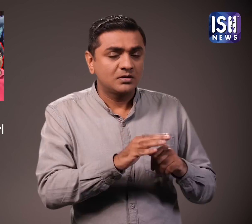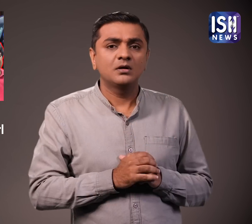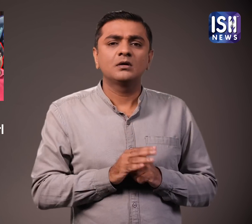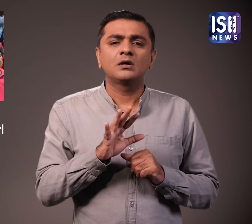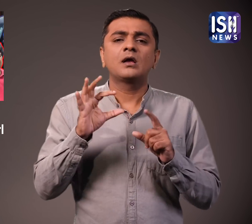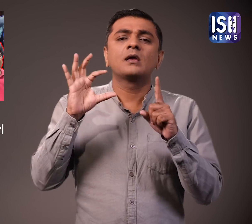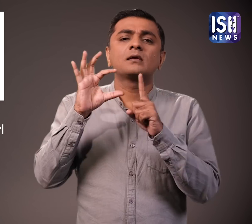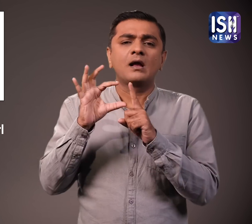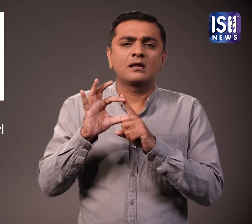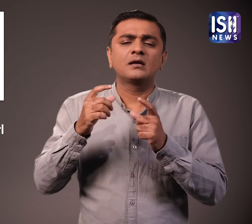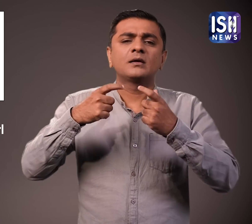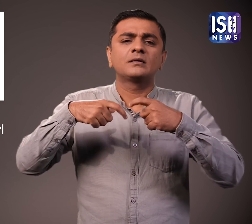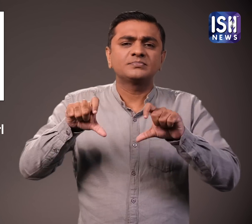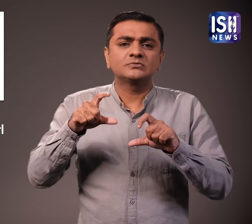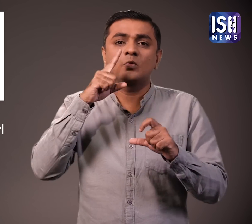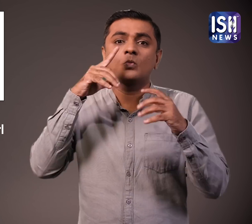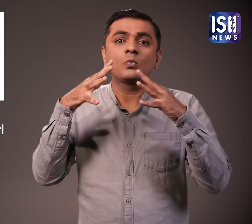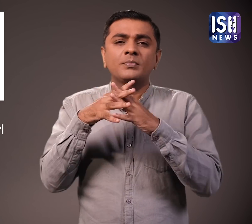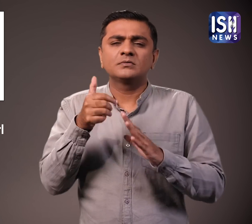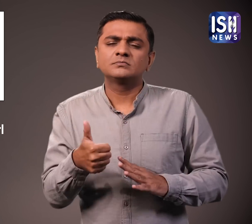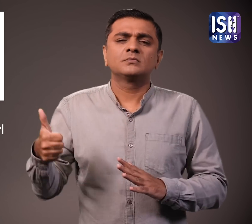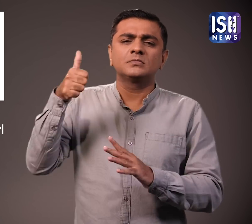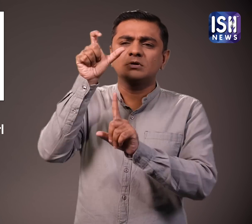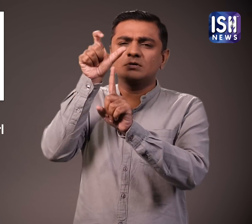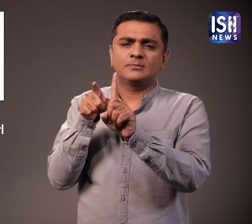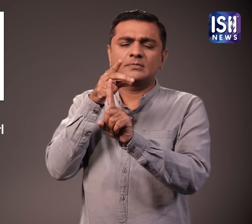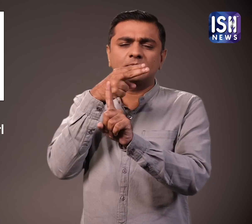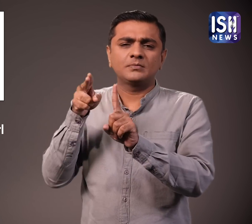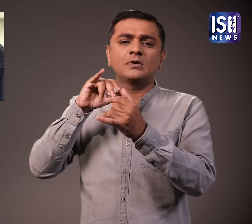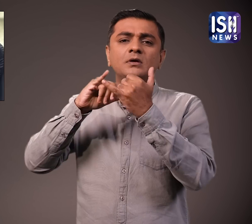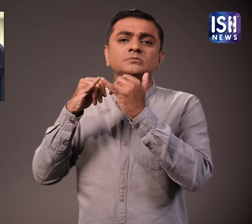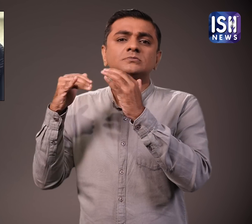Delhi Commission for Women, Chairperson Swati Malewal was shocked by the incident.